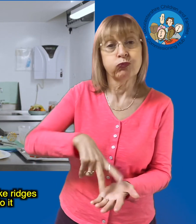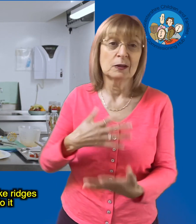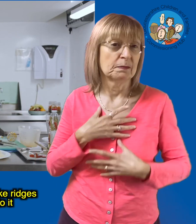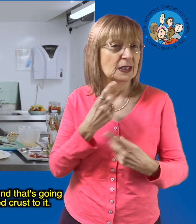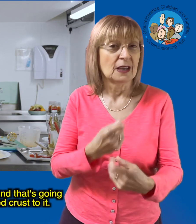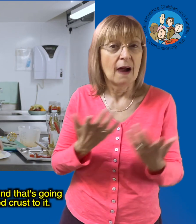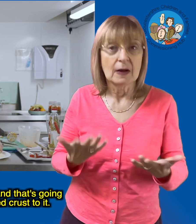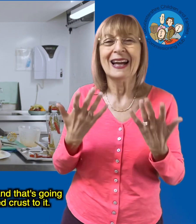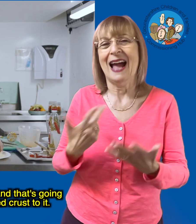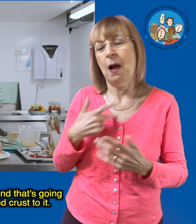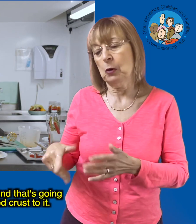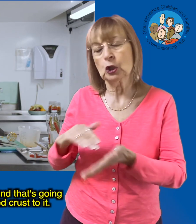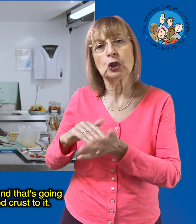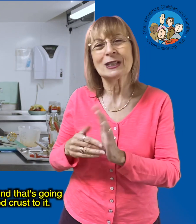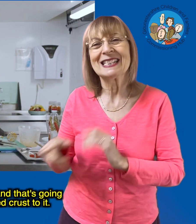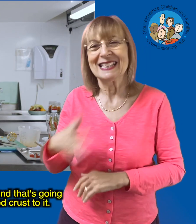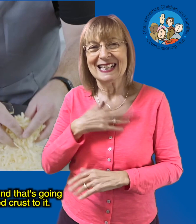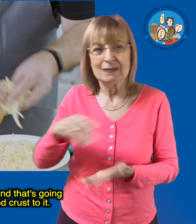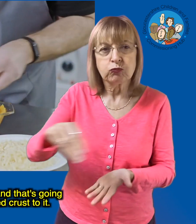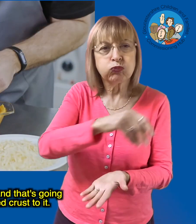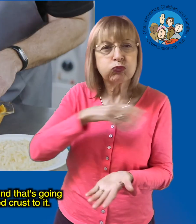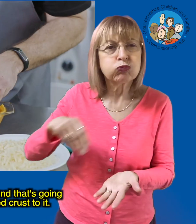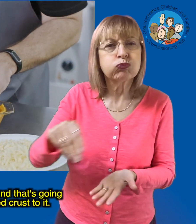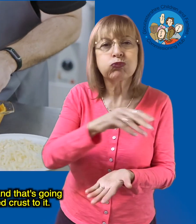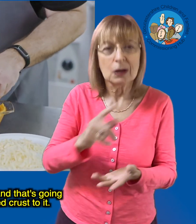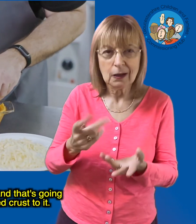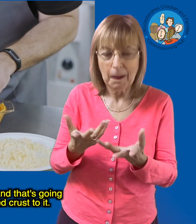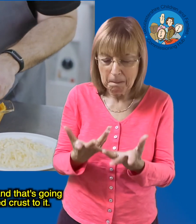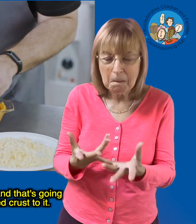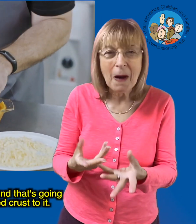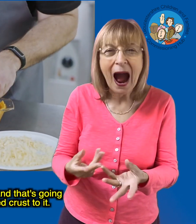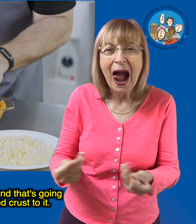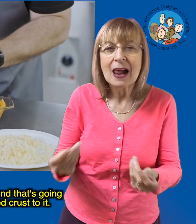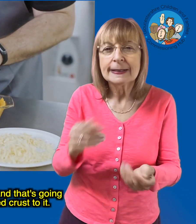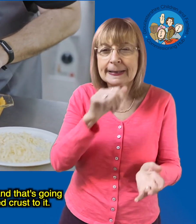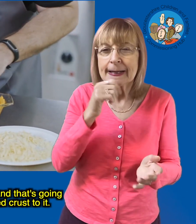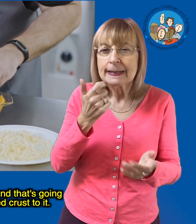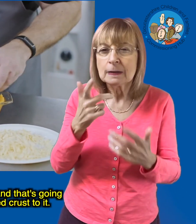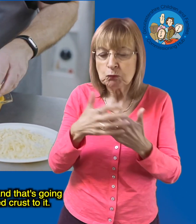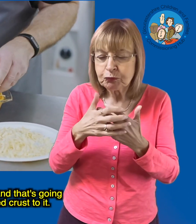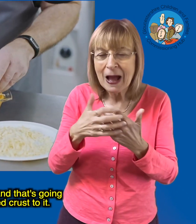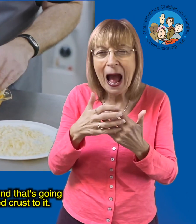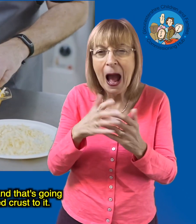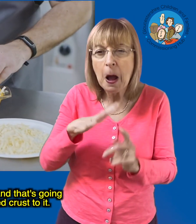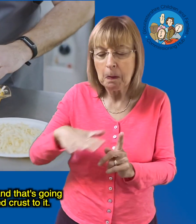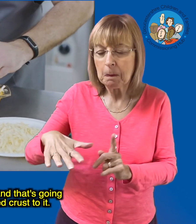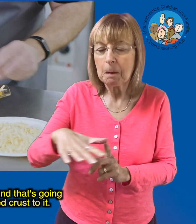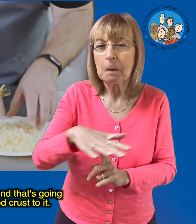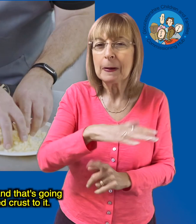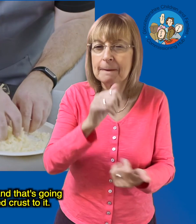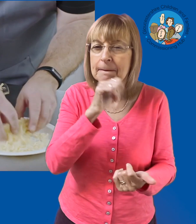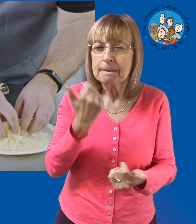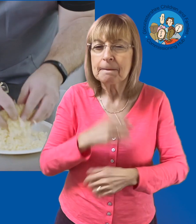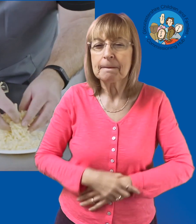pattern into it, but we're going to put cheese on it anyway, and that's going to melt and forms a nice little bit of a glazed